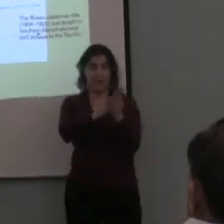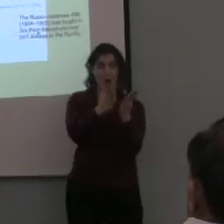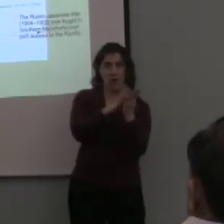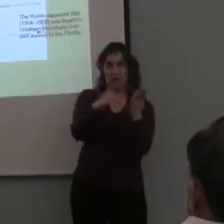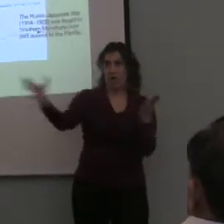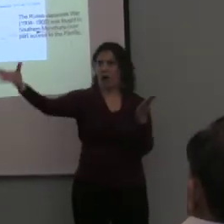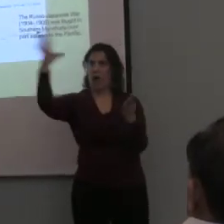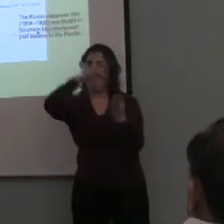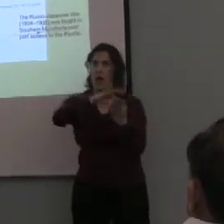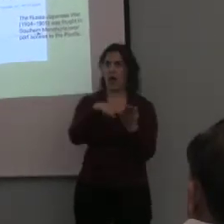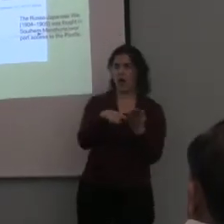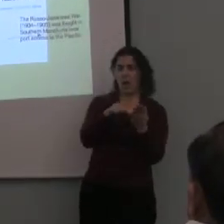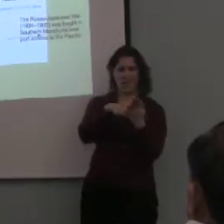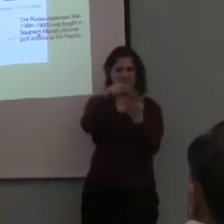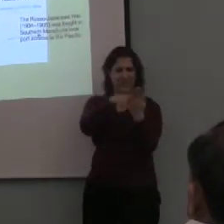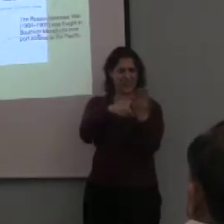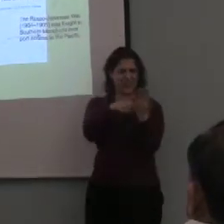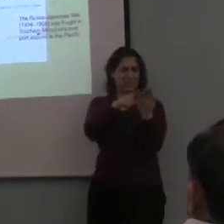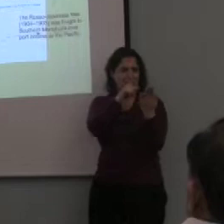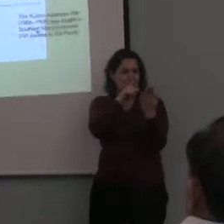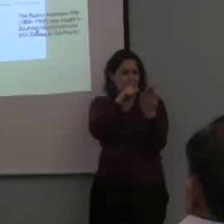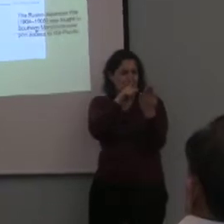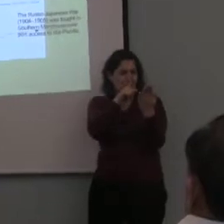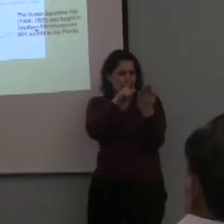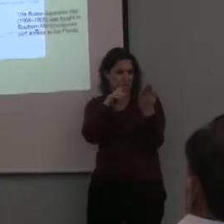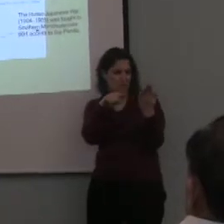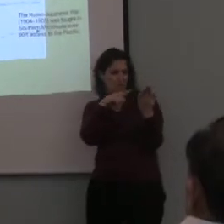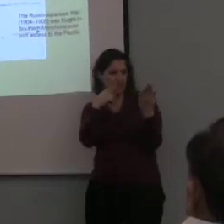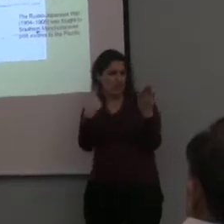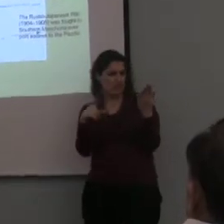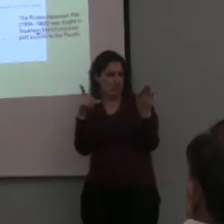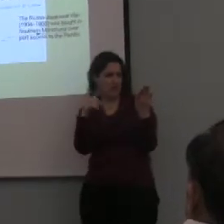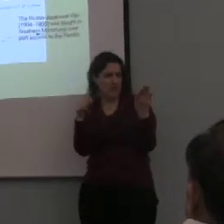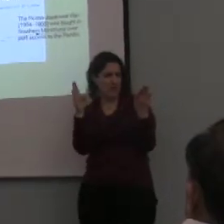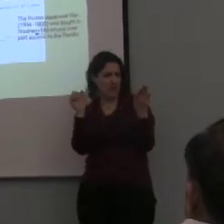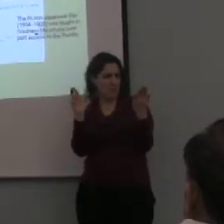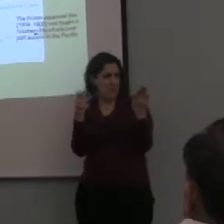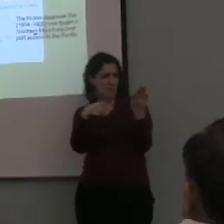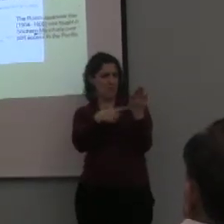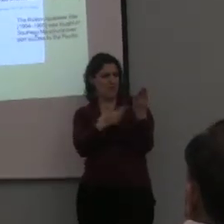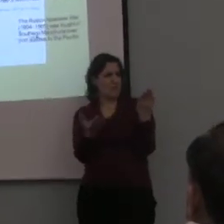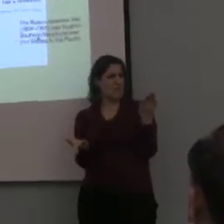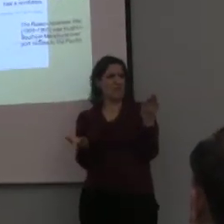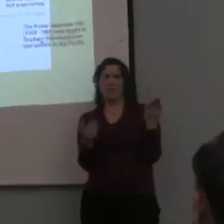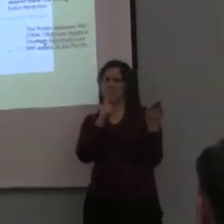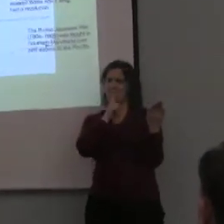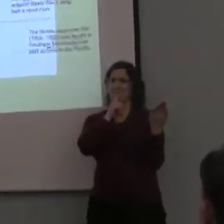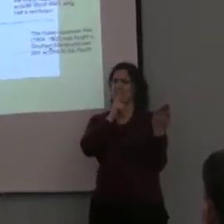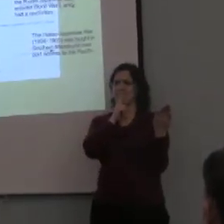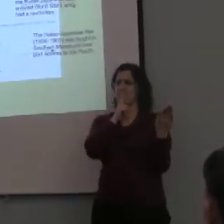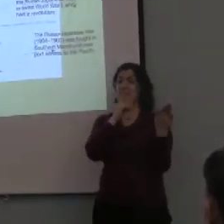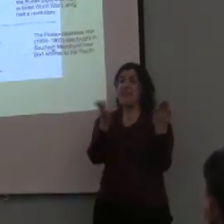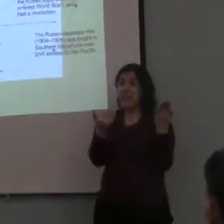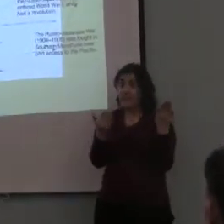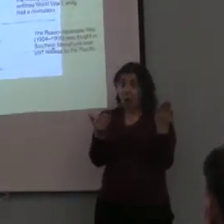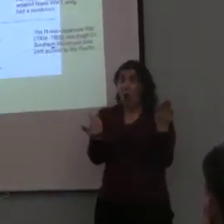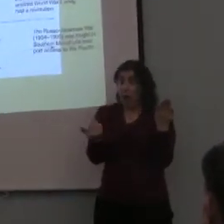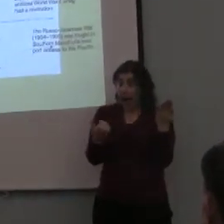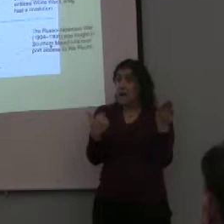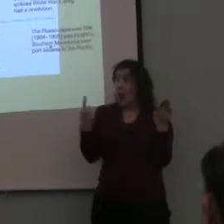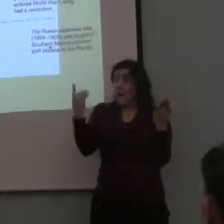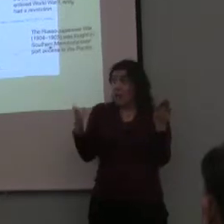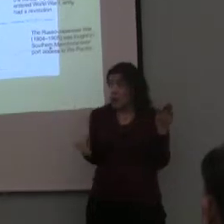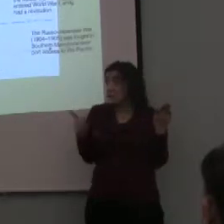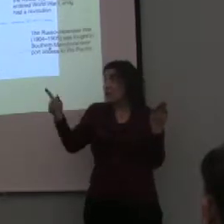see nothing in this record that tells me about it. It's just not mentioned, even though some